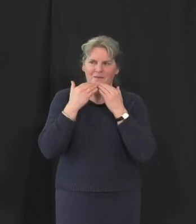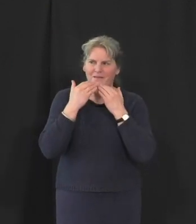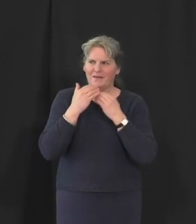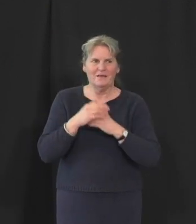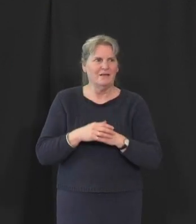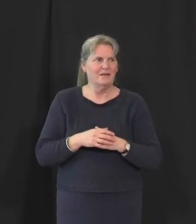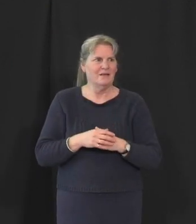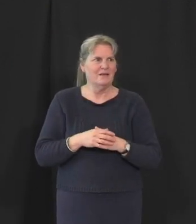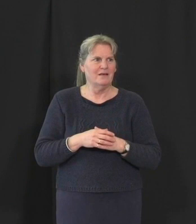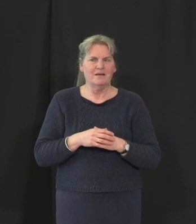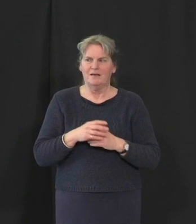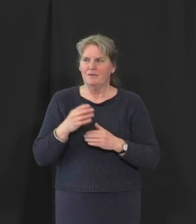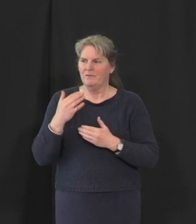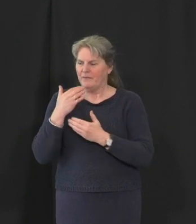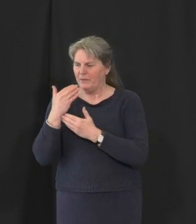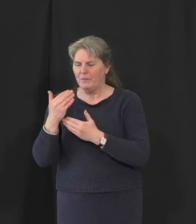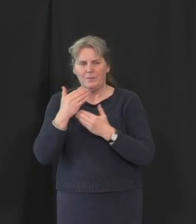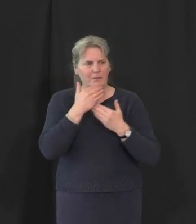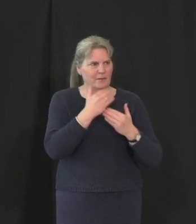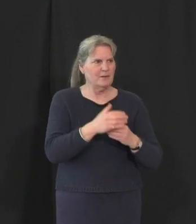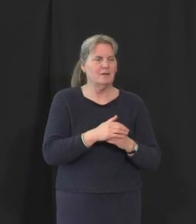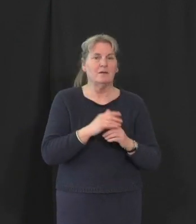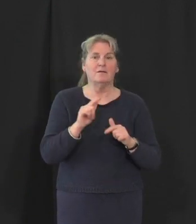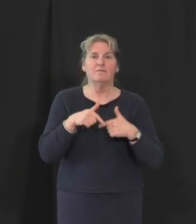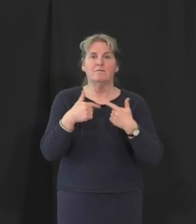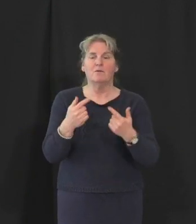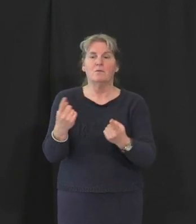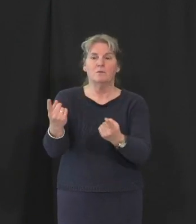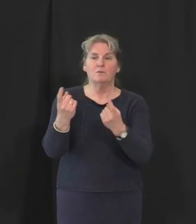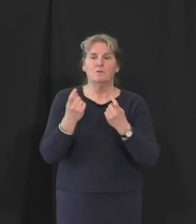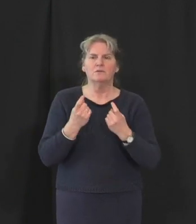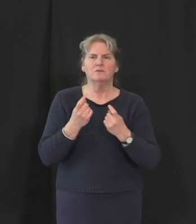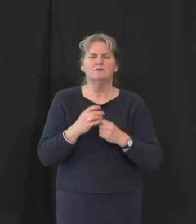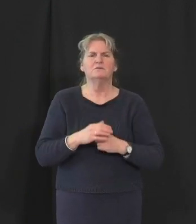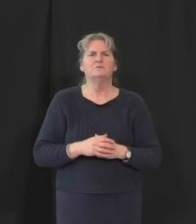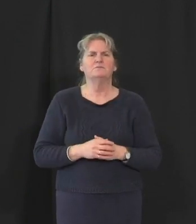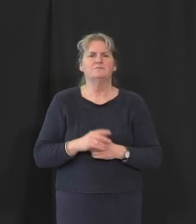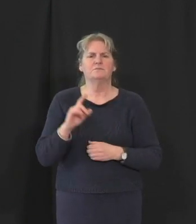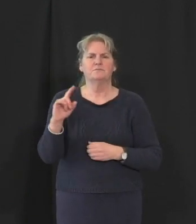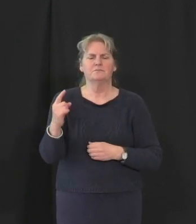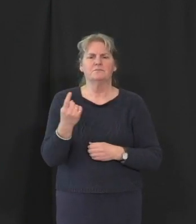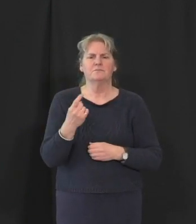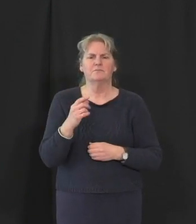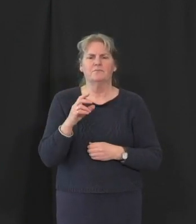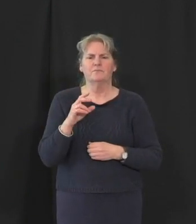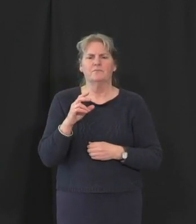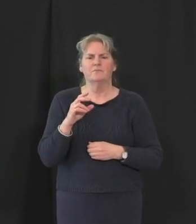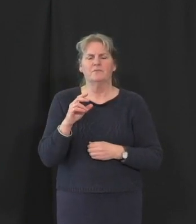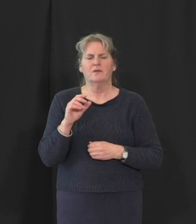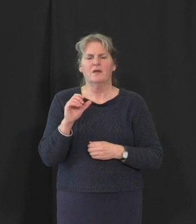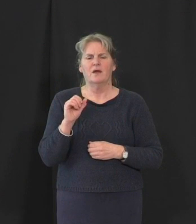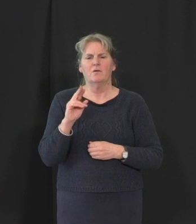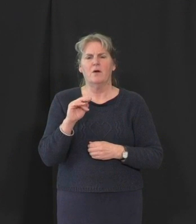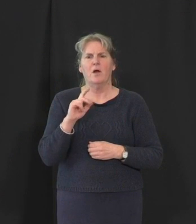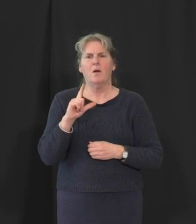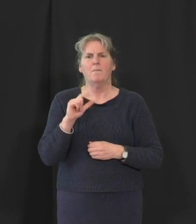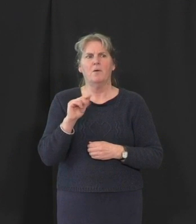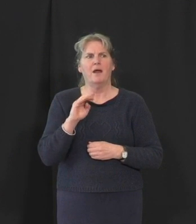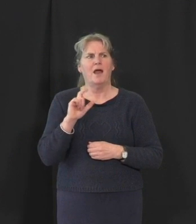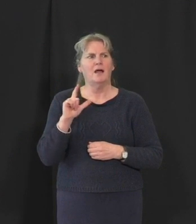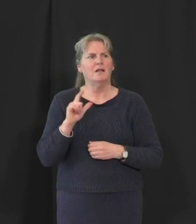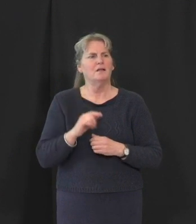Silver. Dr. Hanley. We'll now go to the phone lines. The first up is Marin at Aurore Boreal.